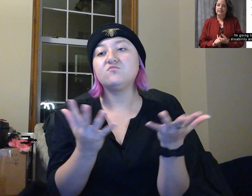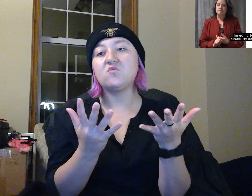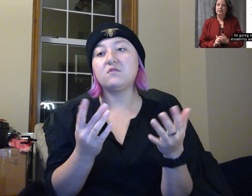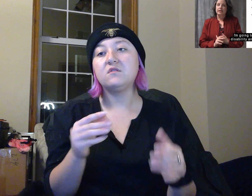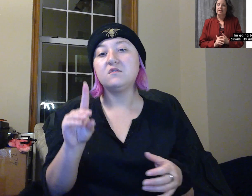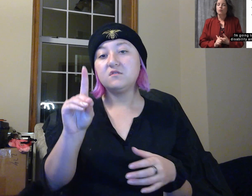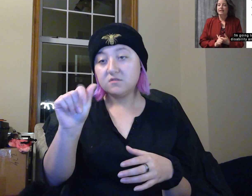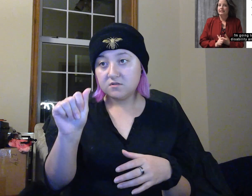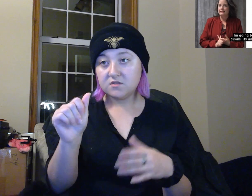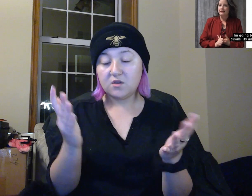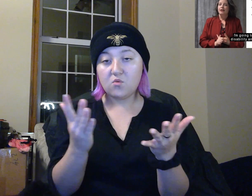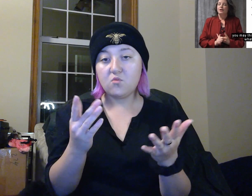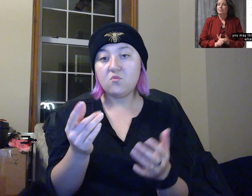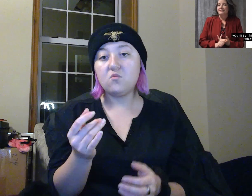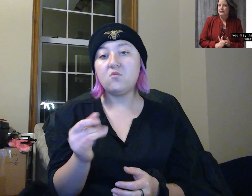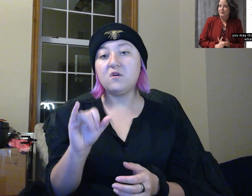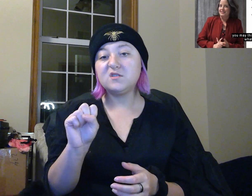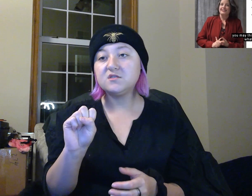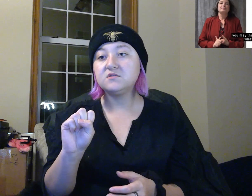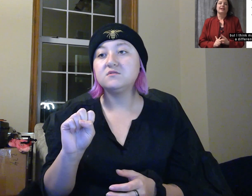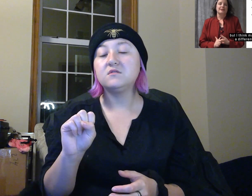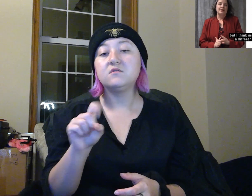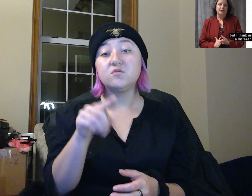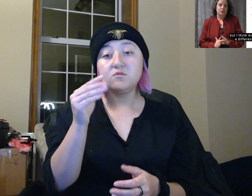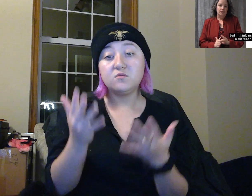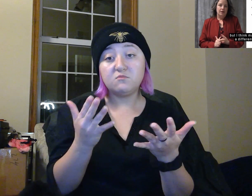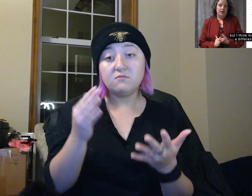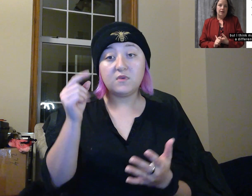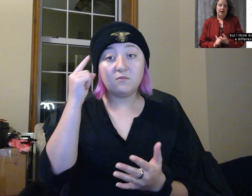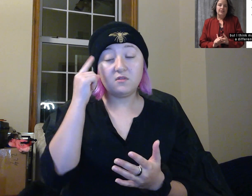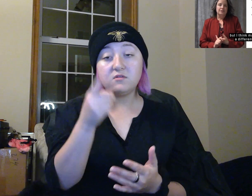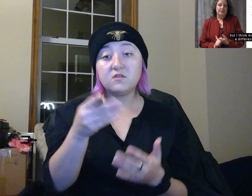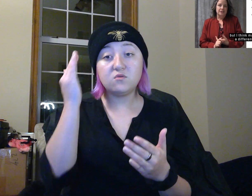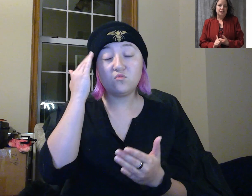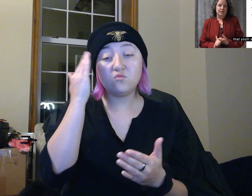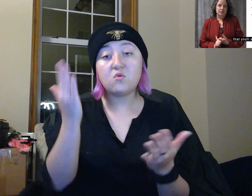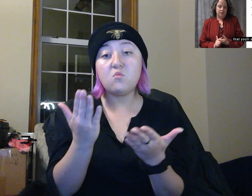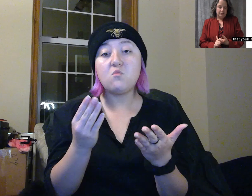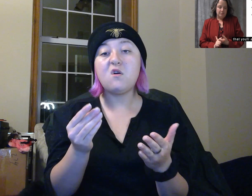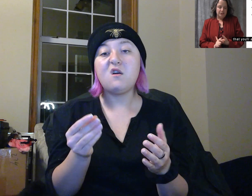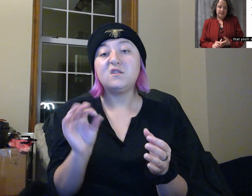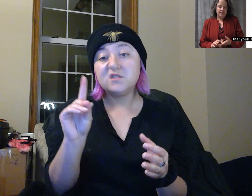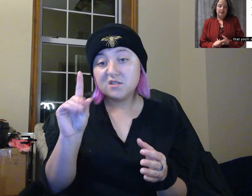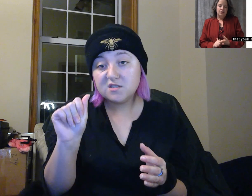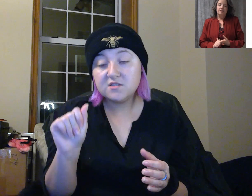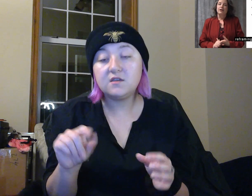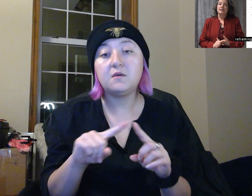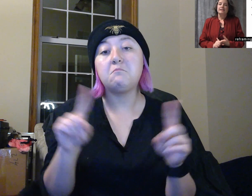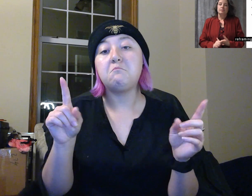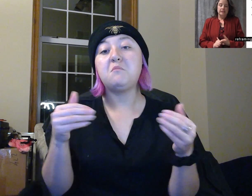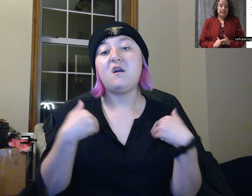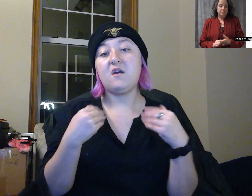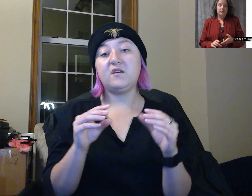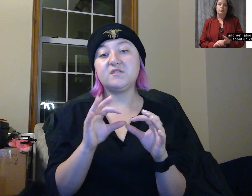talk about disability and what it is. You may think you know what it is, but I think maybe you have a different definition that you'll appreciate.